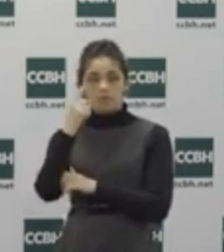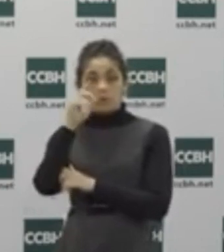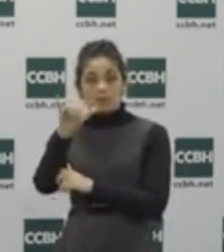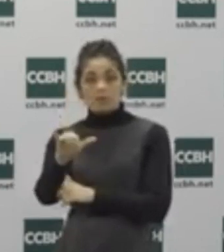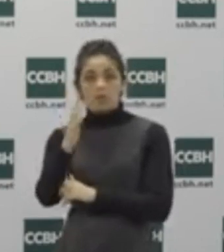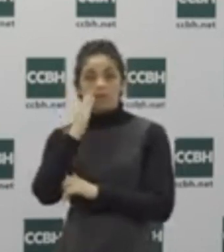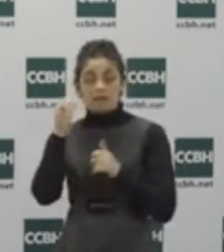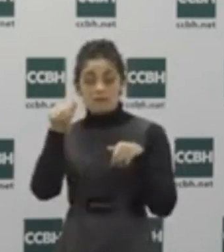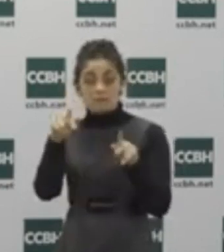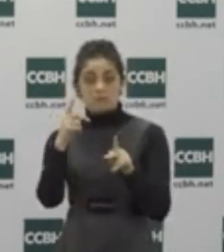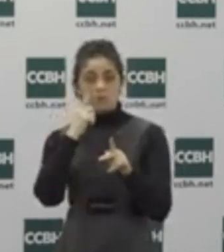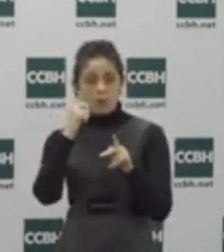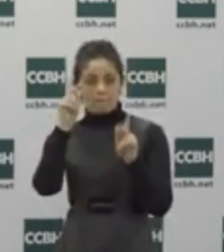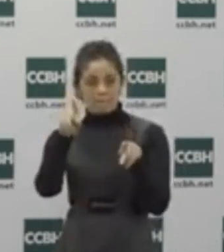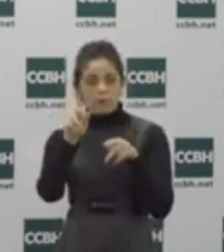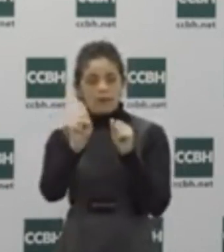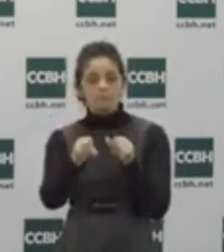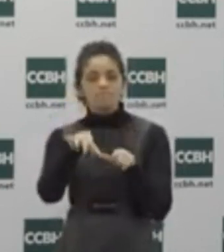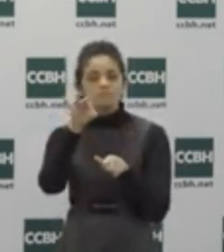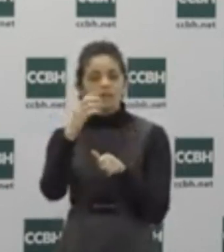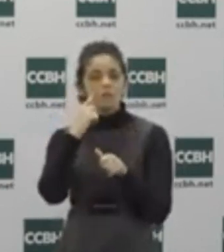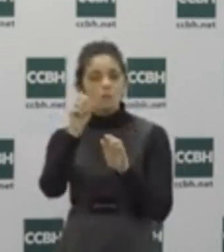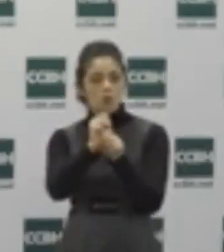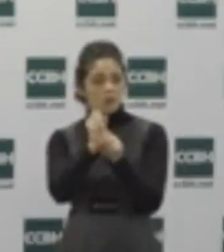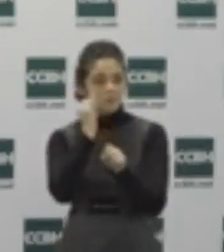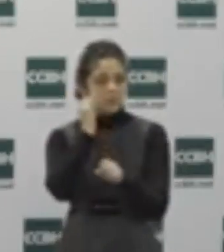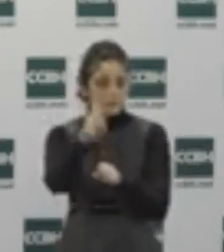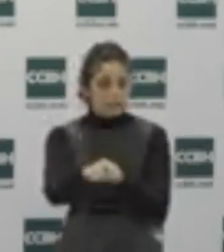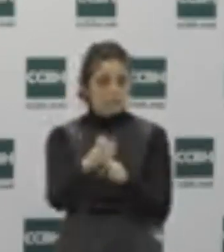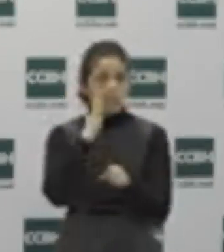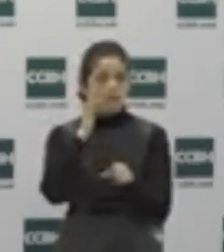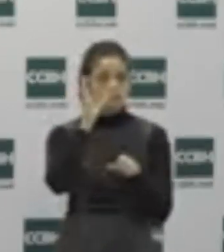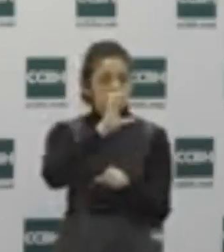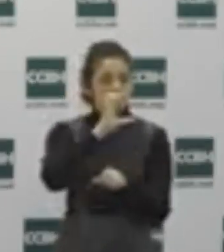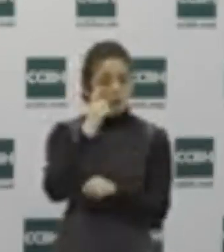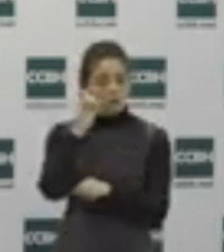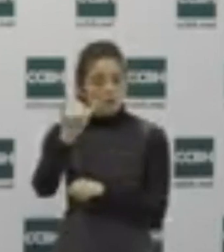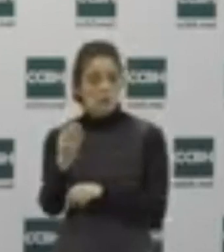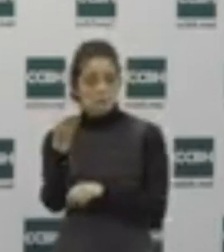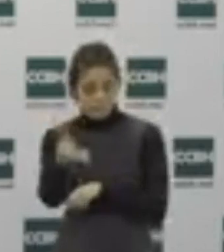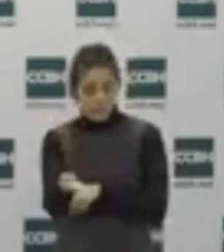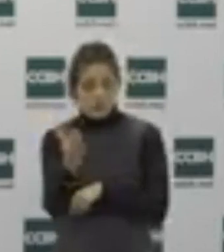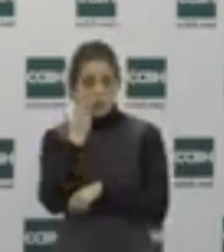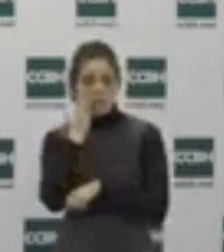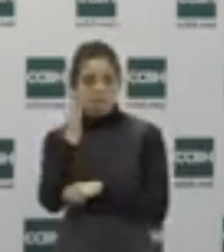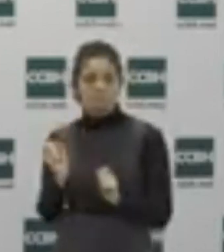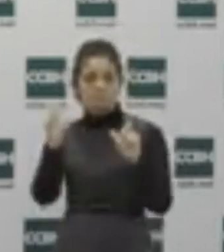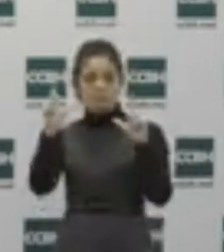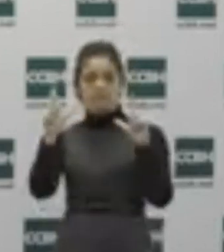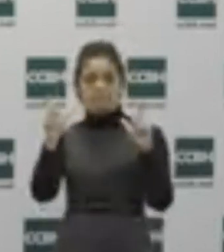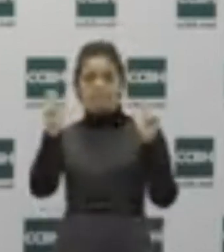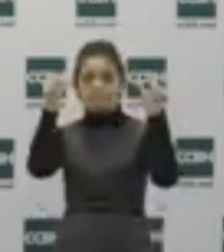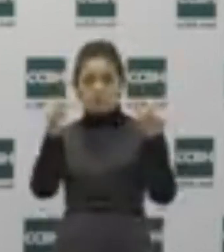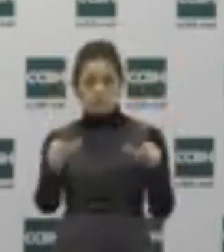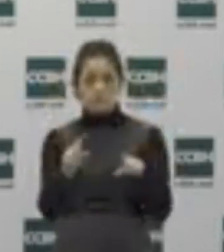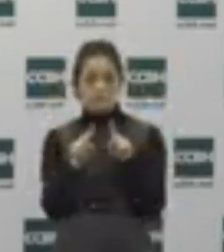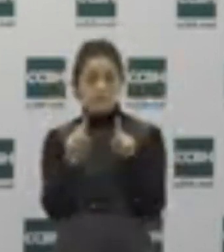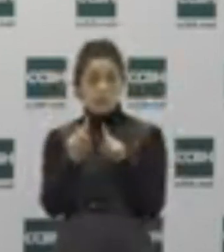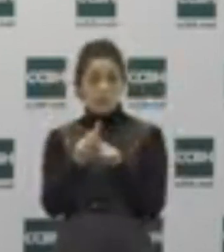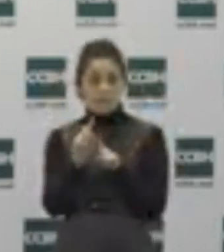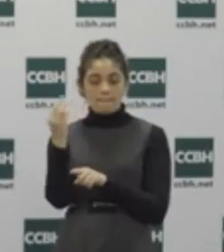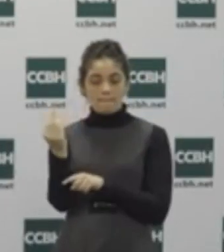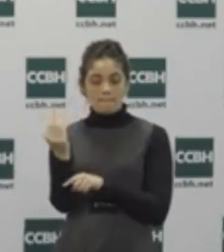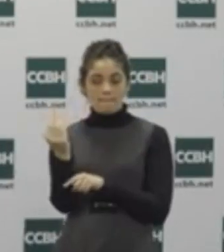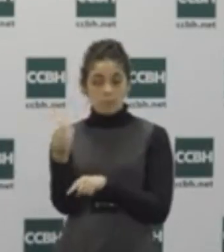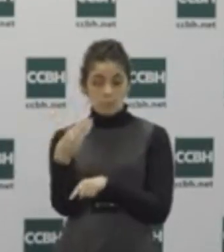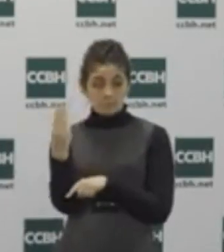there'll be opportunities for people to find work in these challenging times. At Wednesday's press update this